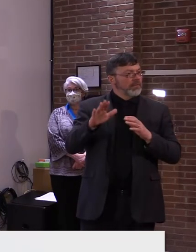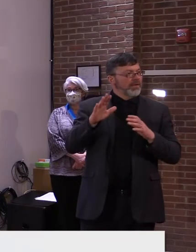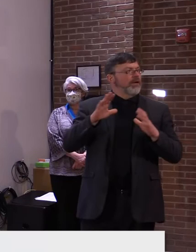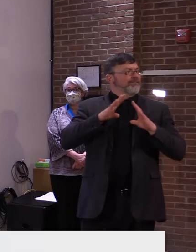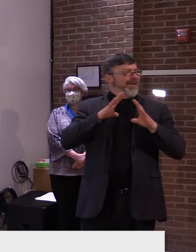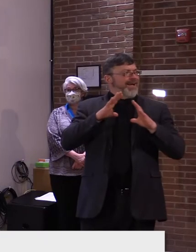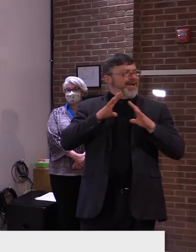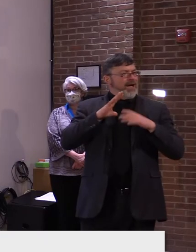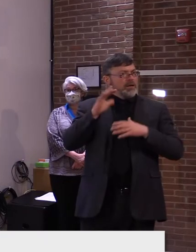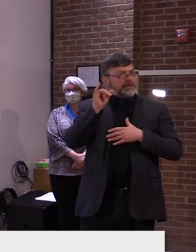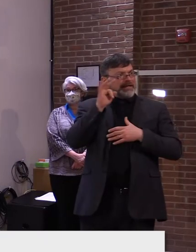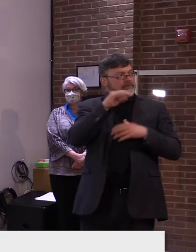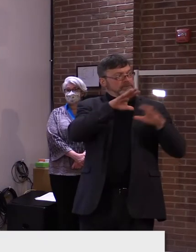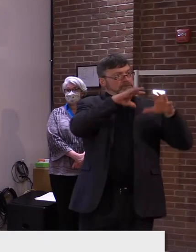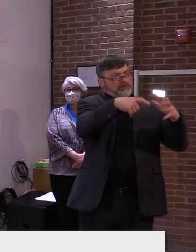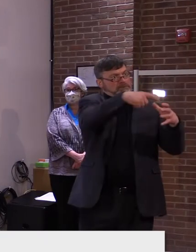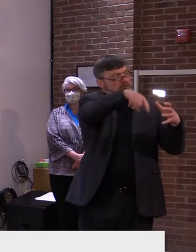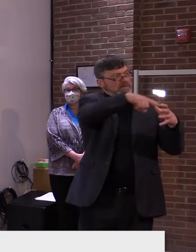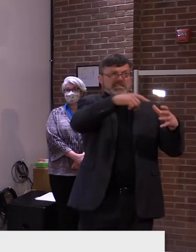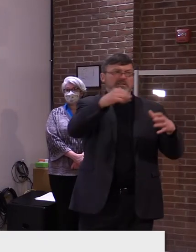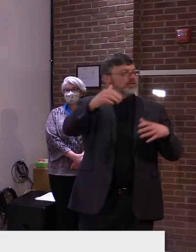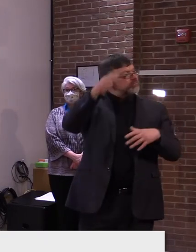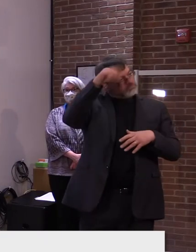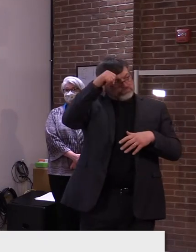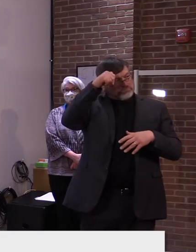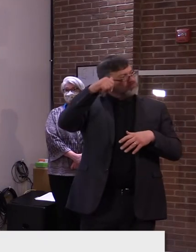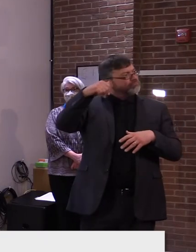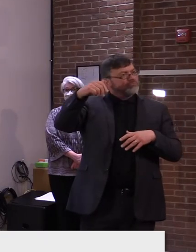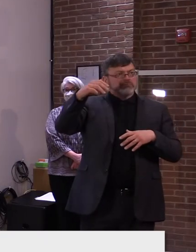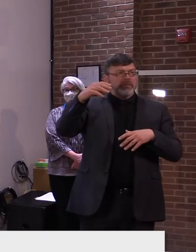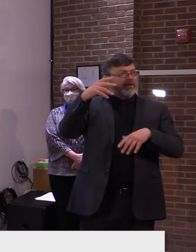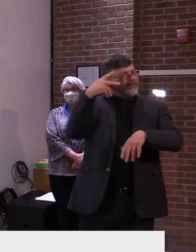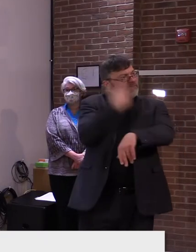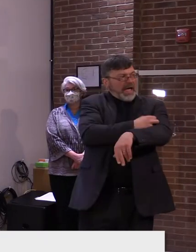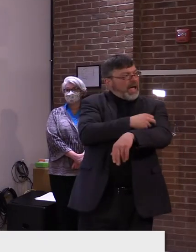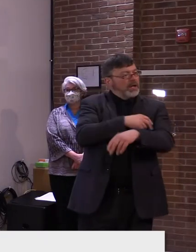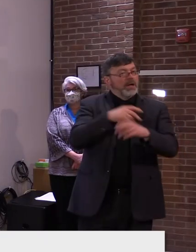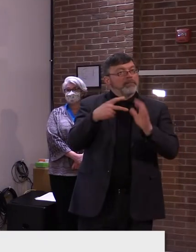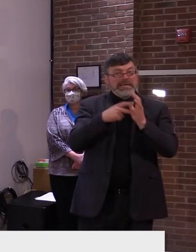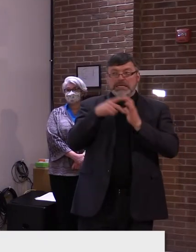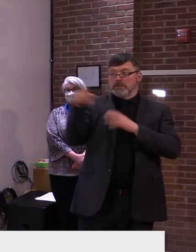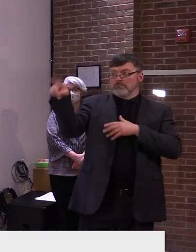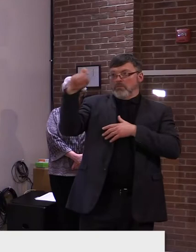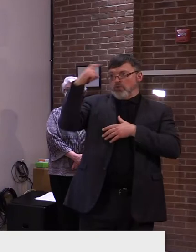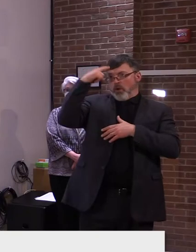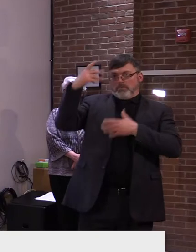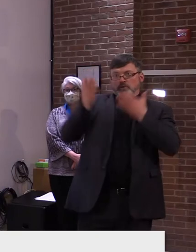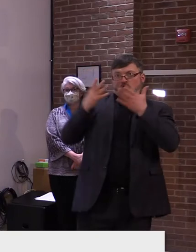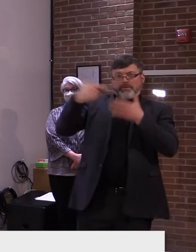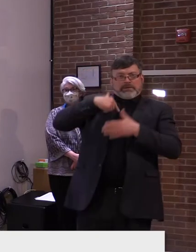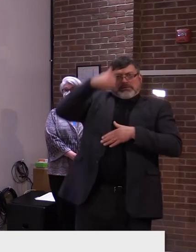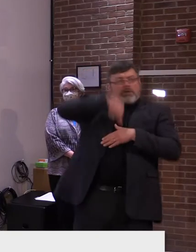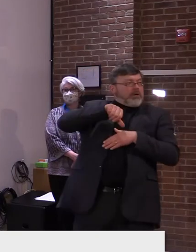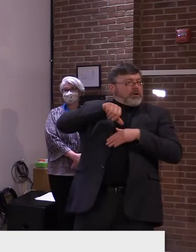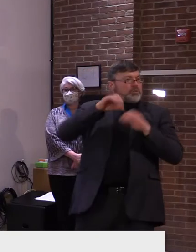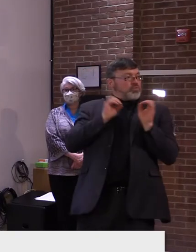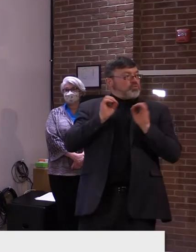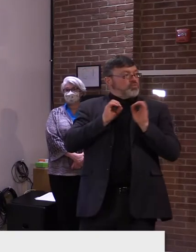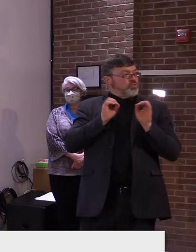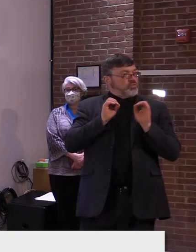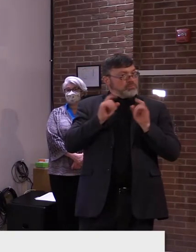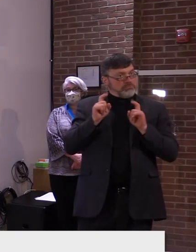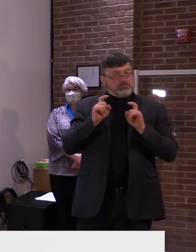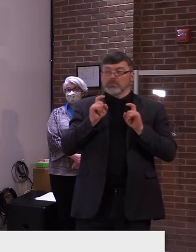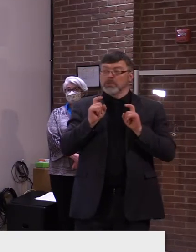I'm not contemplating that whatsoever. When we get through this, I believe that we'll continue